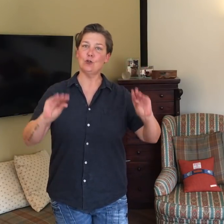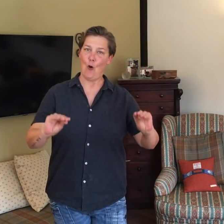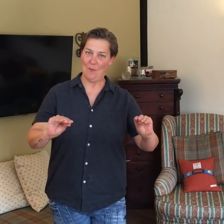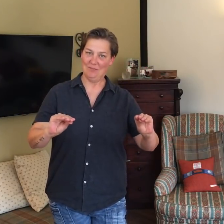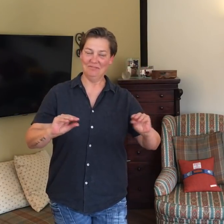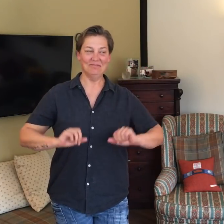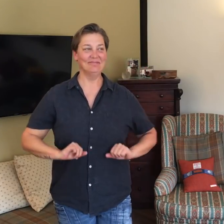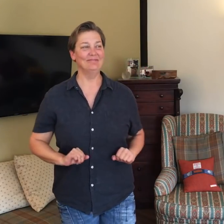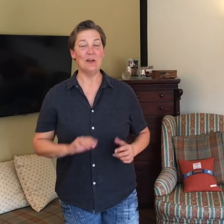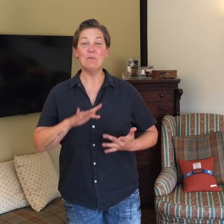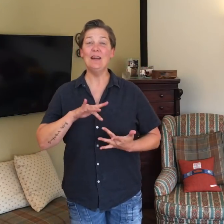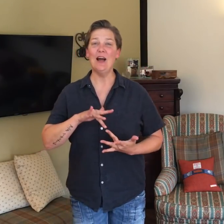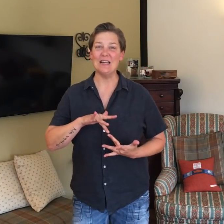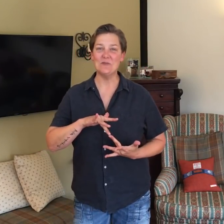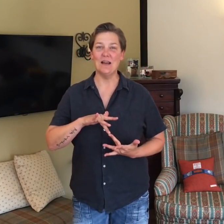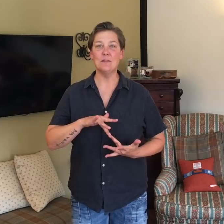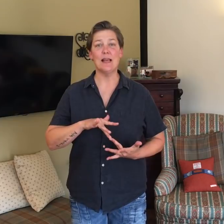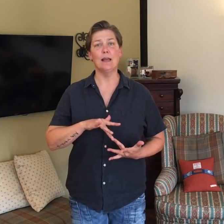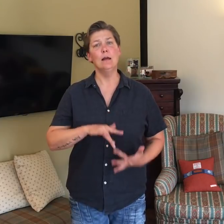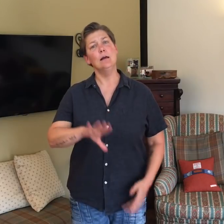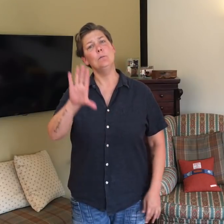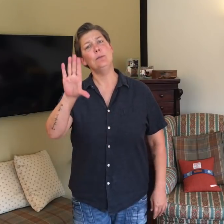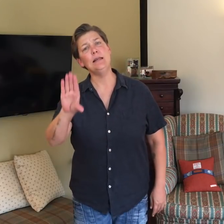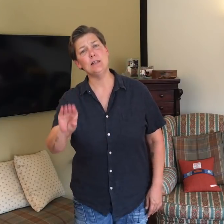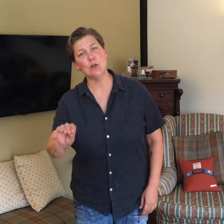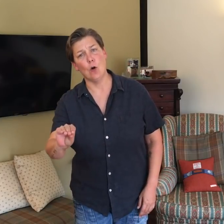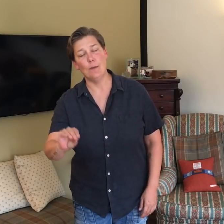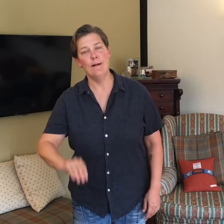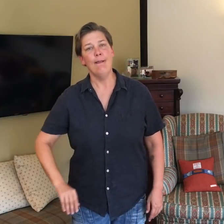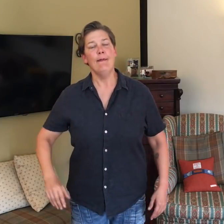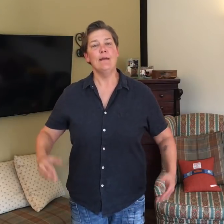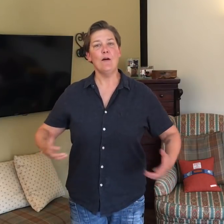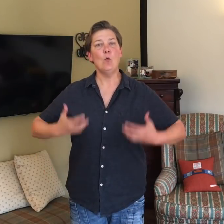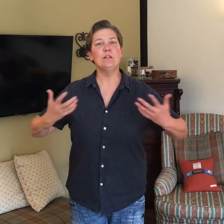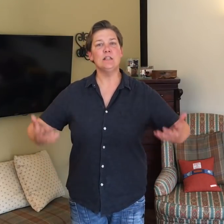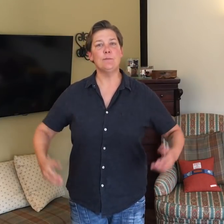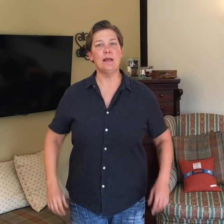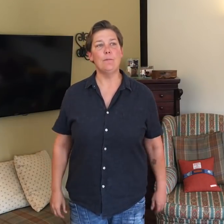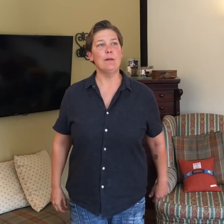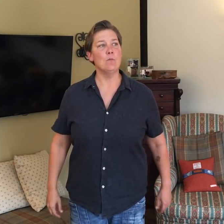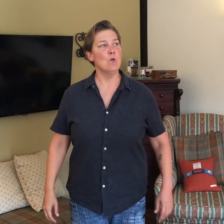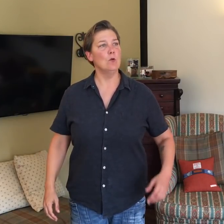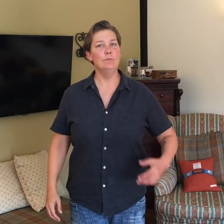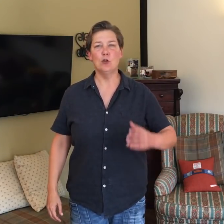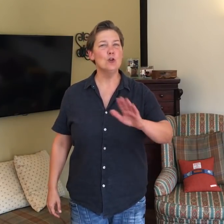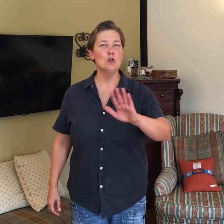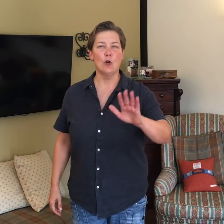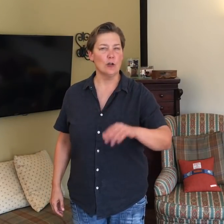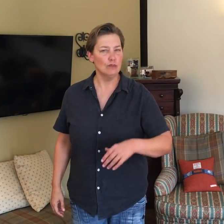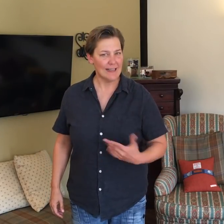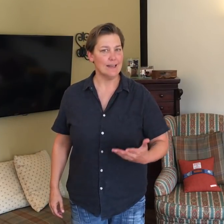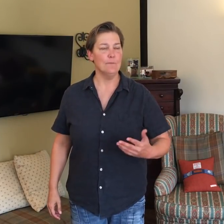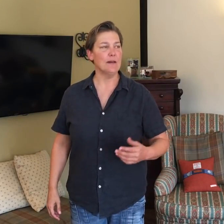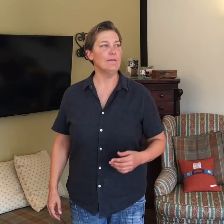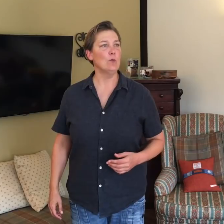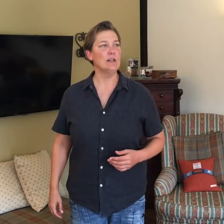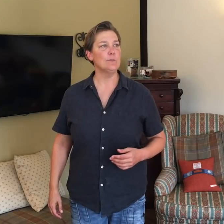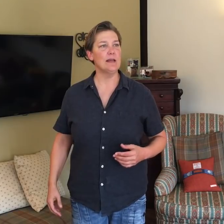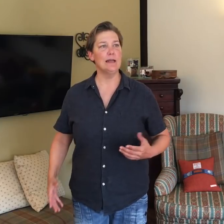Stop. Very polite way of saying, please stop. If I wanted to be a bit more, not aggressive, but if I wanted to be a little